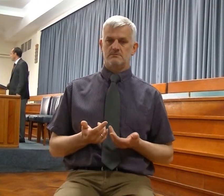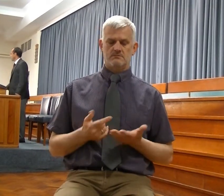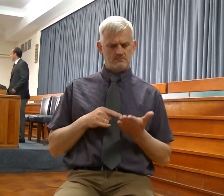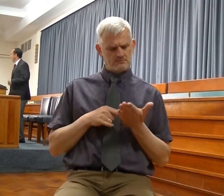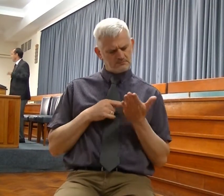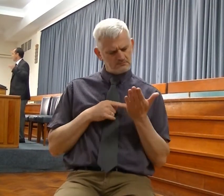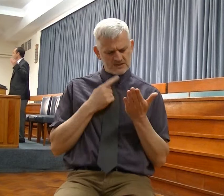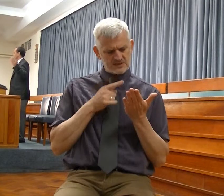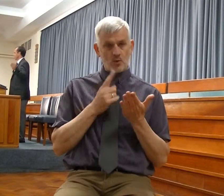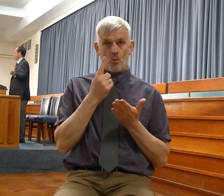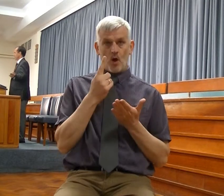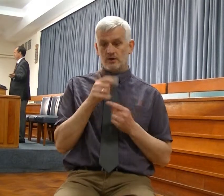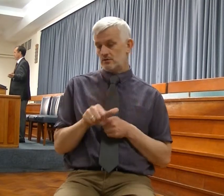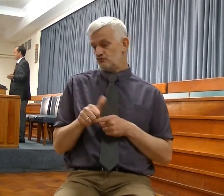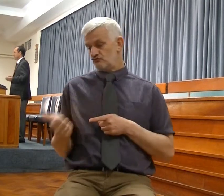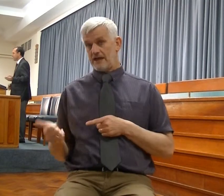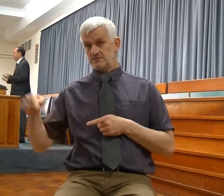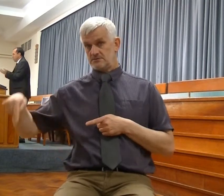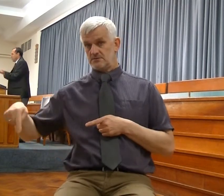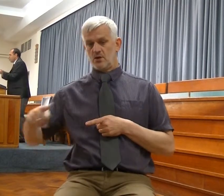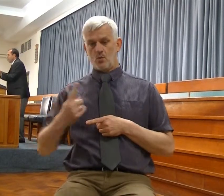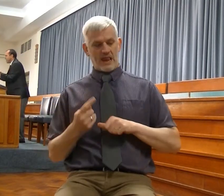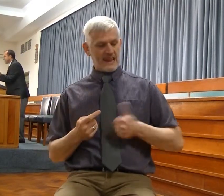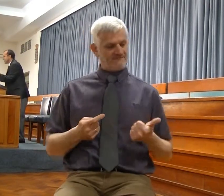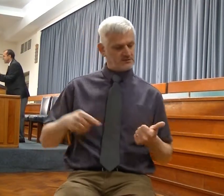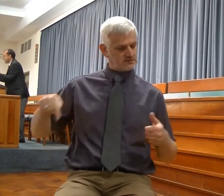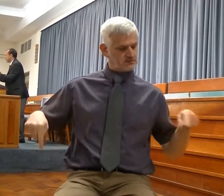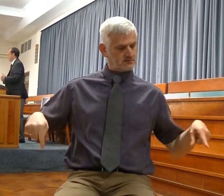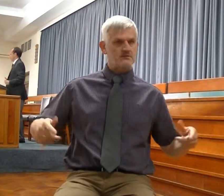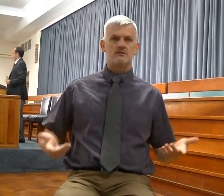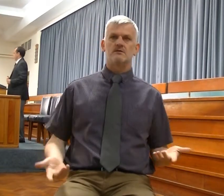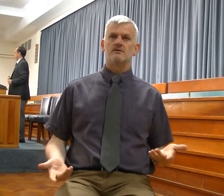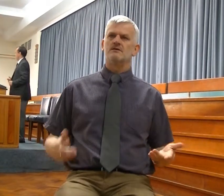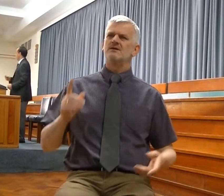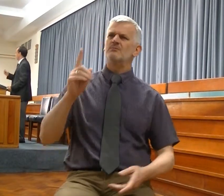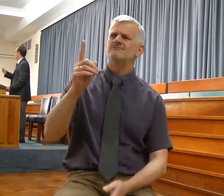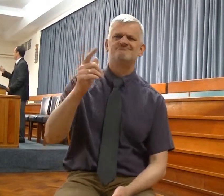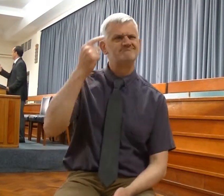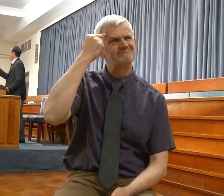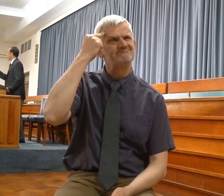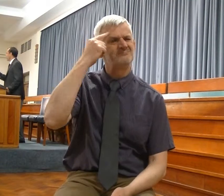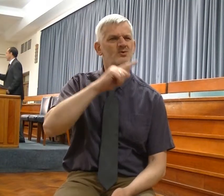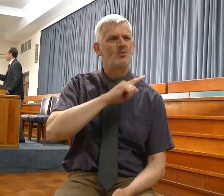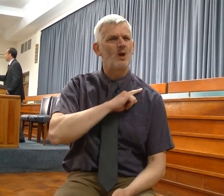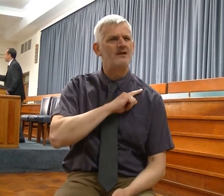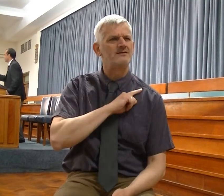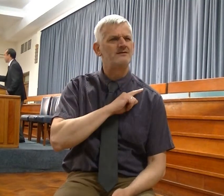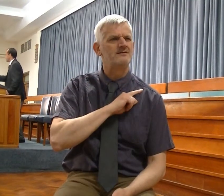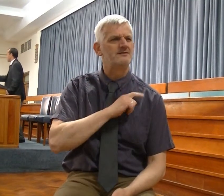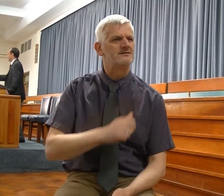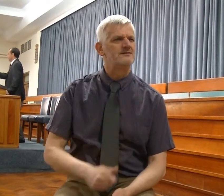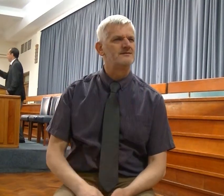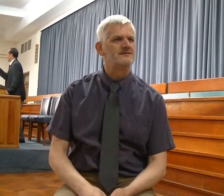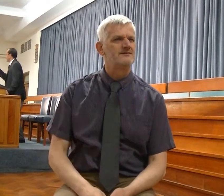his right and one on his left. But why did that happen? Oh, again, we go back, you